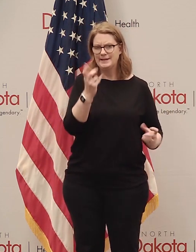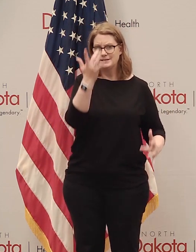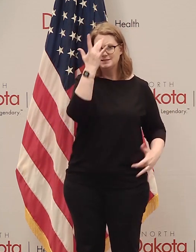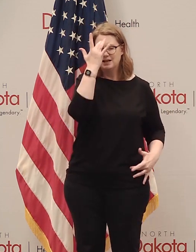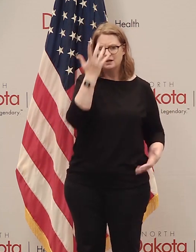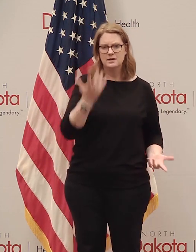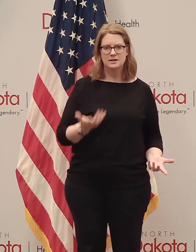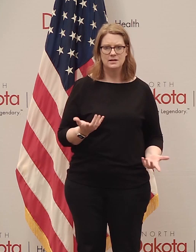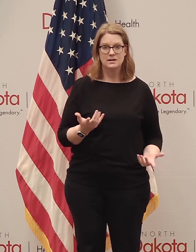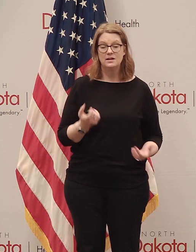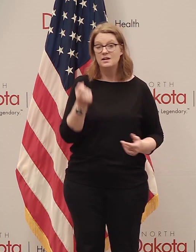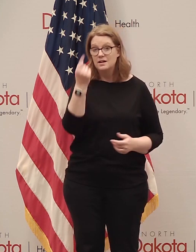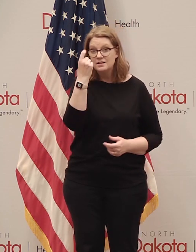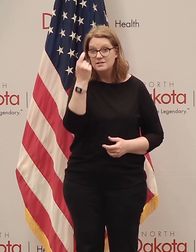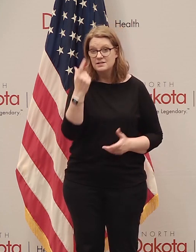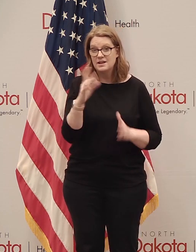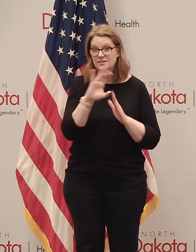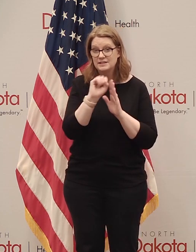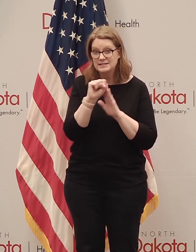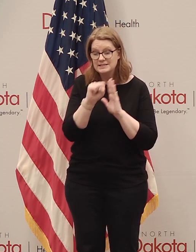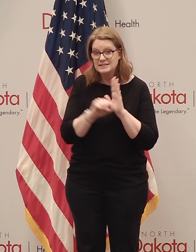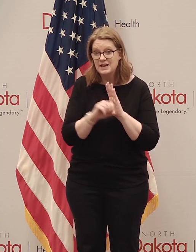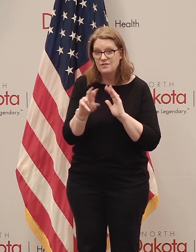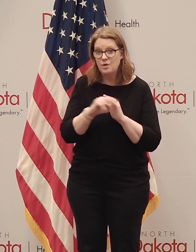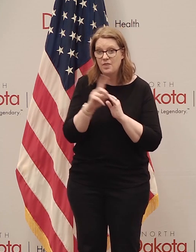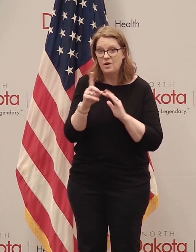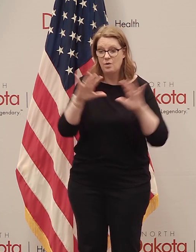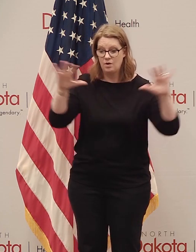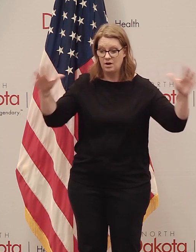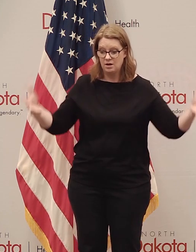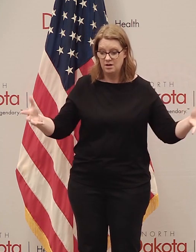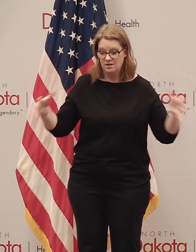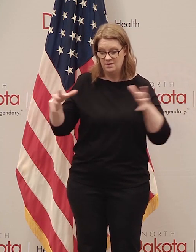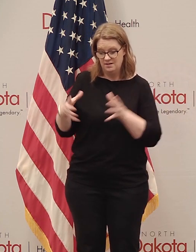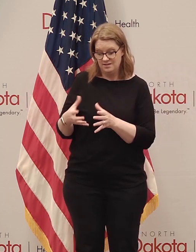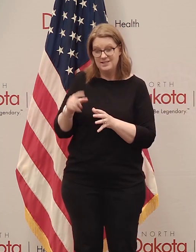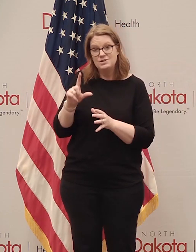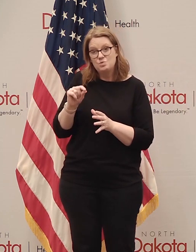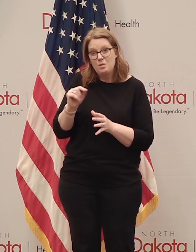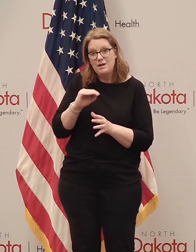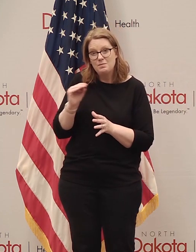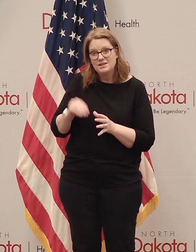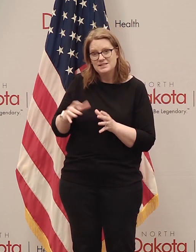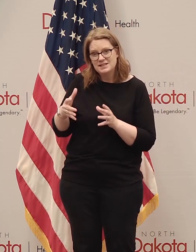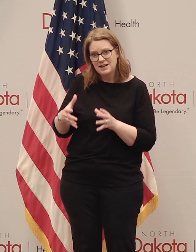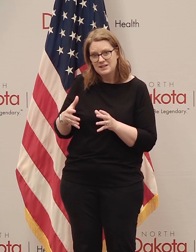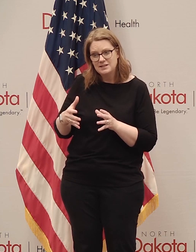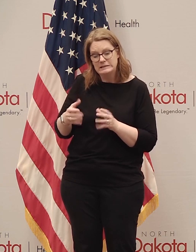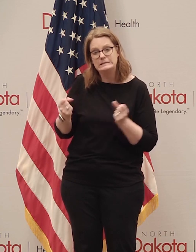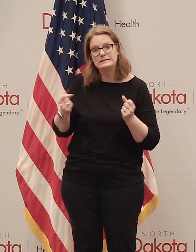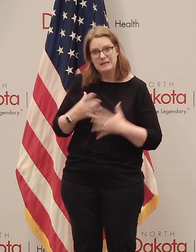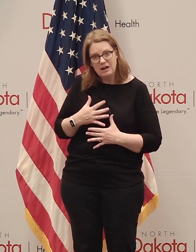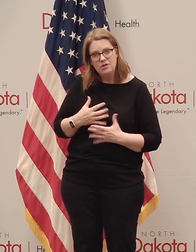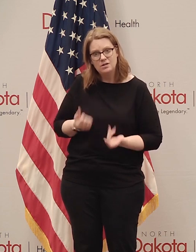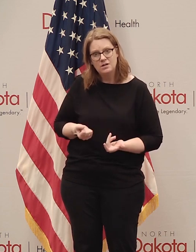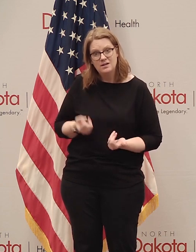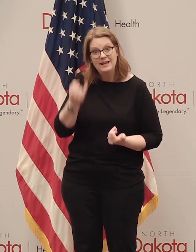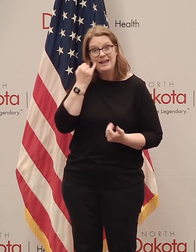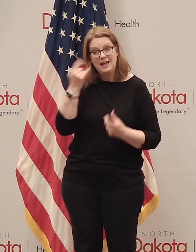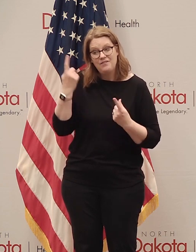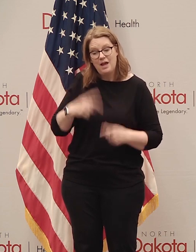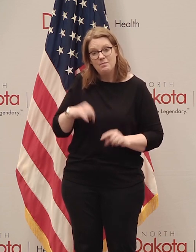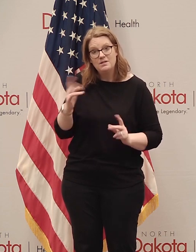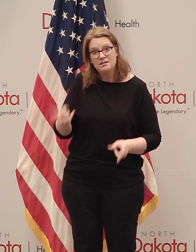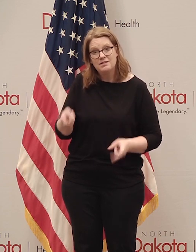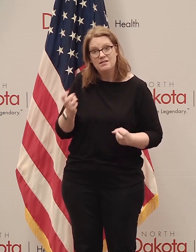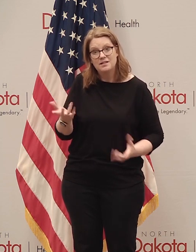people, 20% of the population of our state of North Dakota, have a real reason to fear that catching this could lead to serious